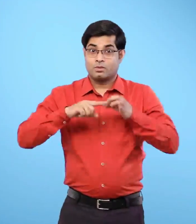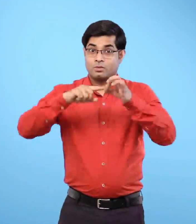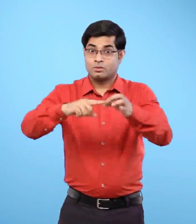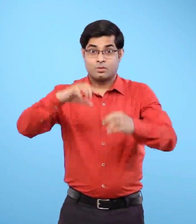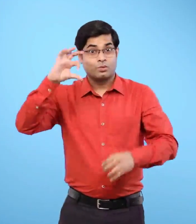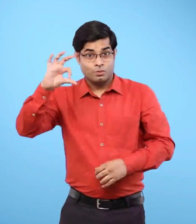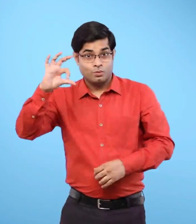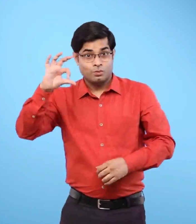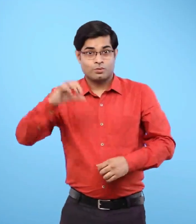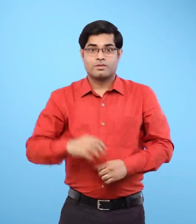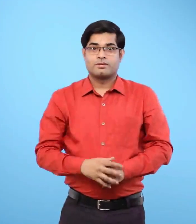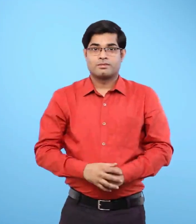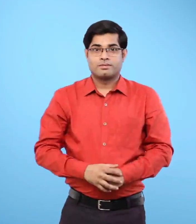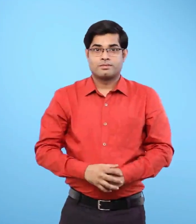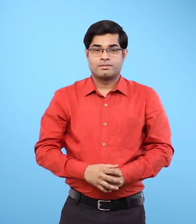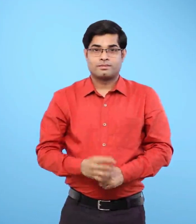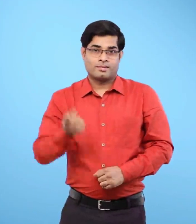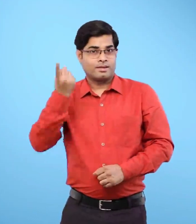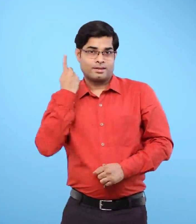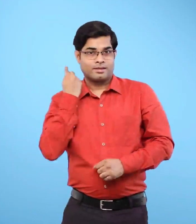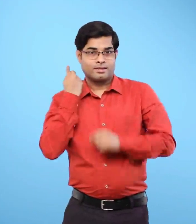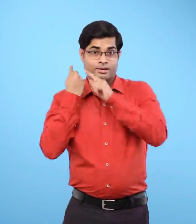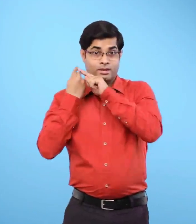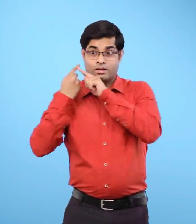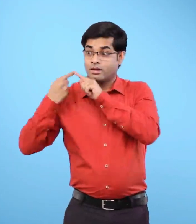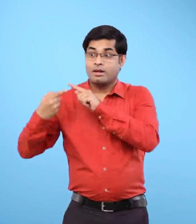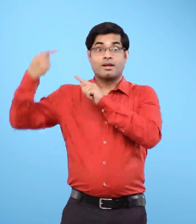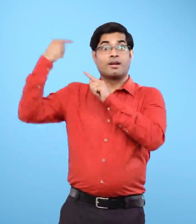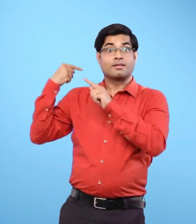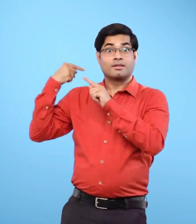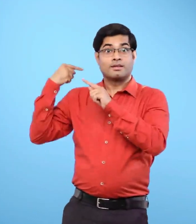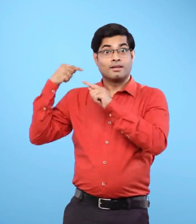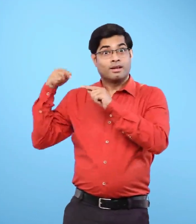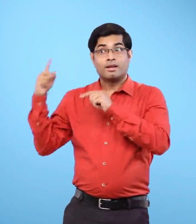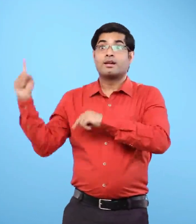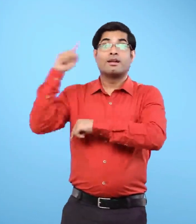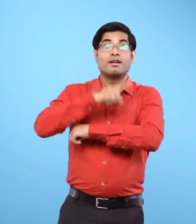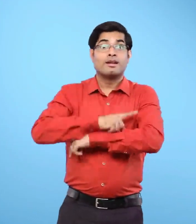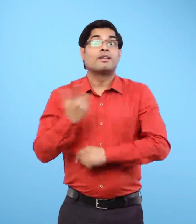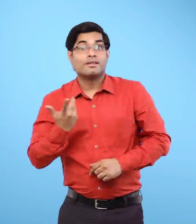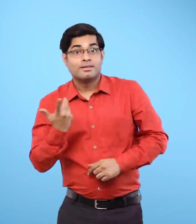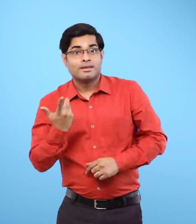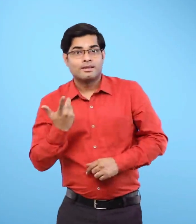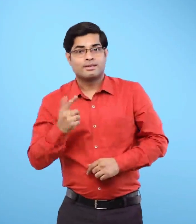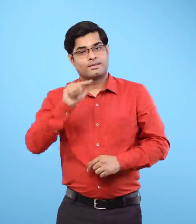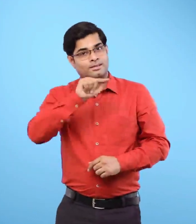Question 9. Which day was it the day before yesterday? Dash.